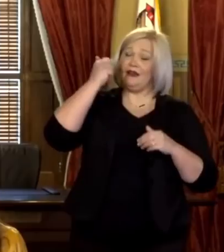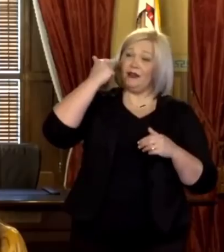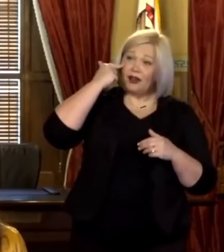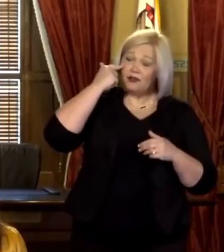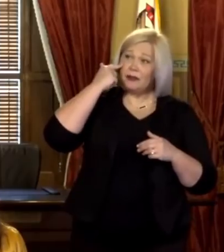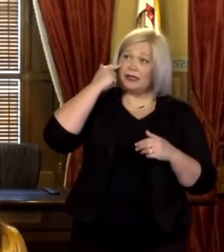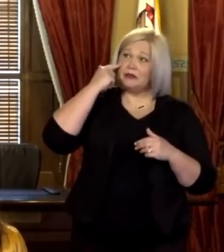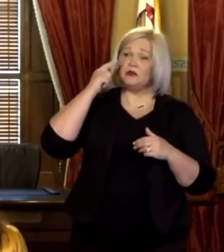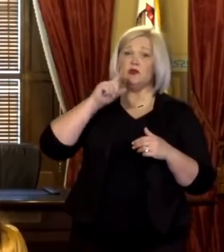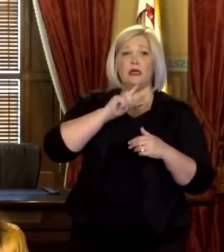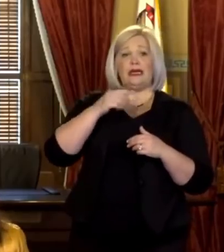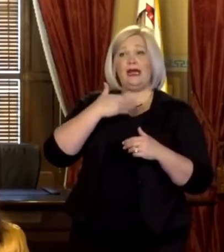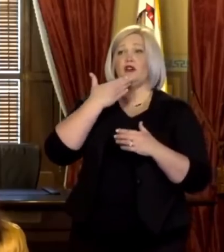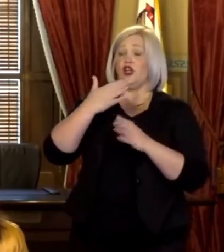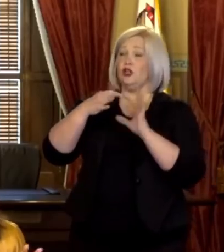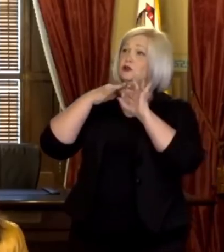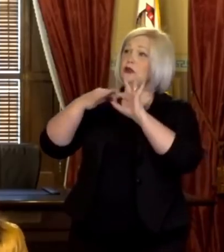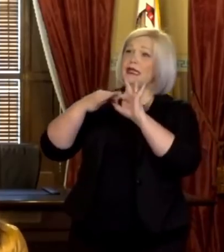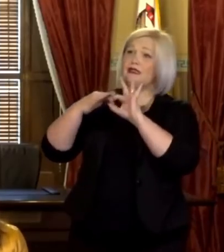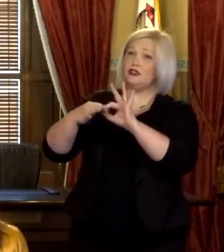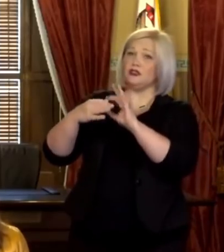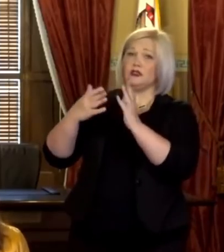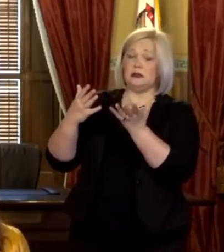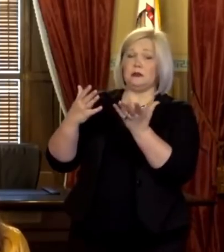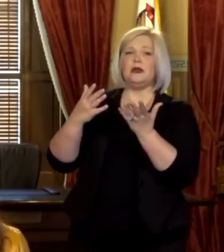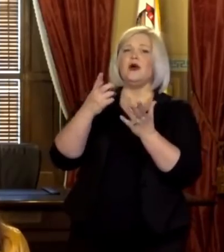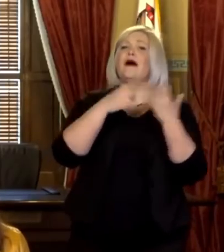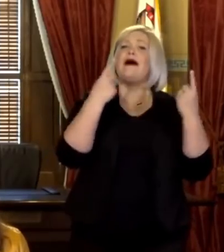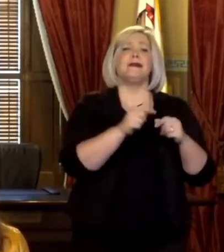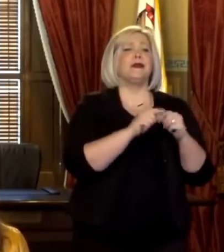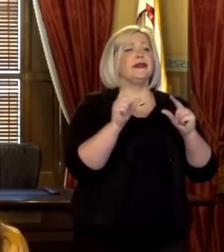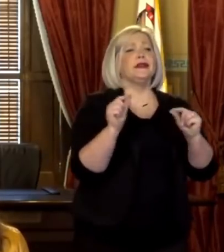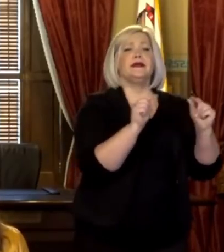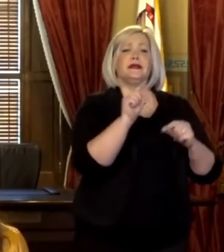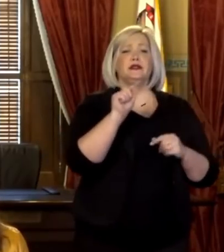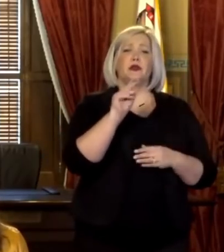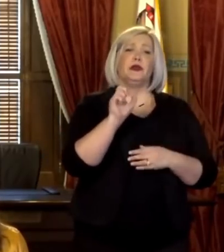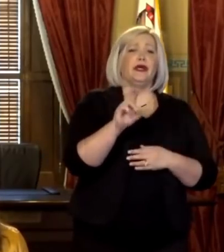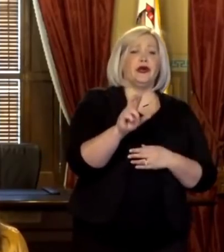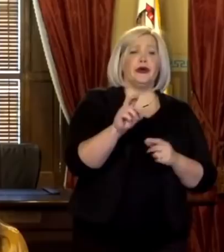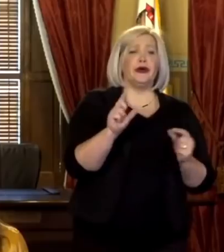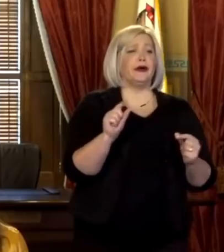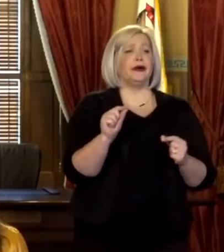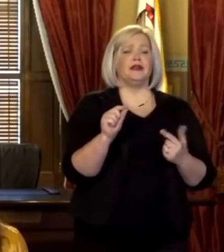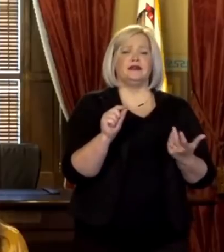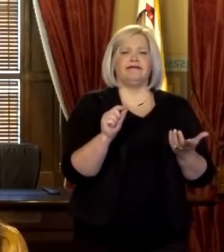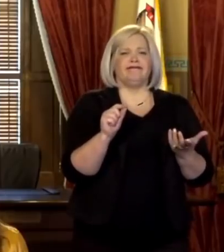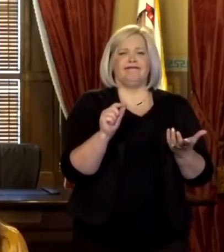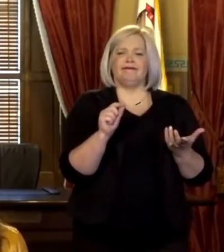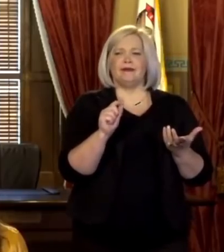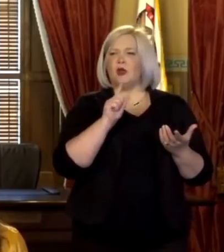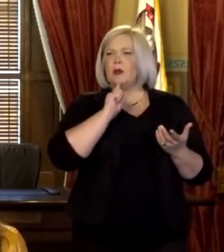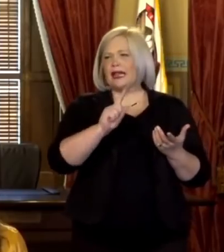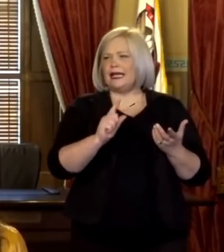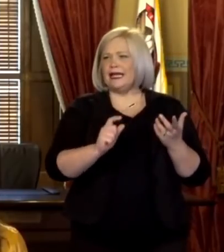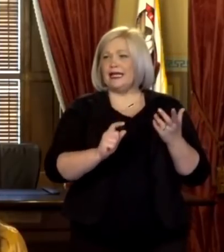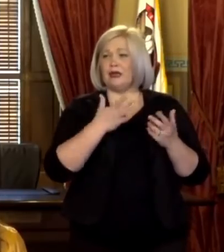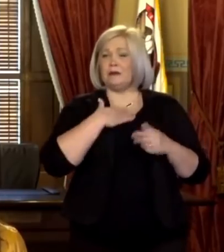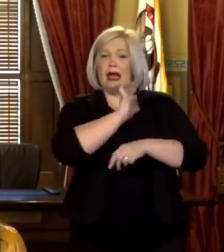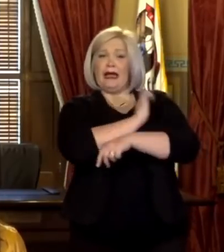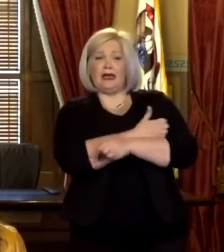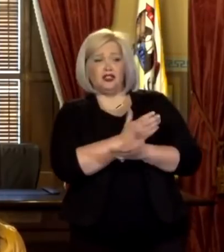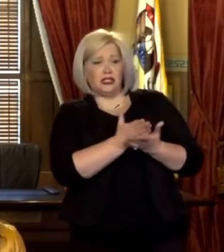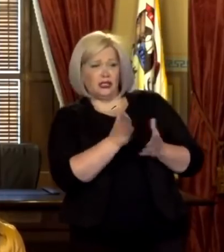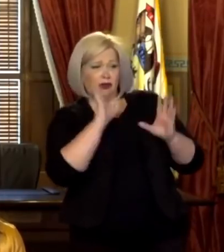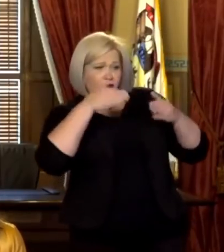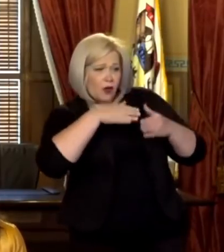good relationship. You know, the stuff that happens on Twitter is, I haven't spent a lot of energy